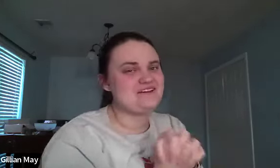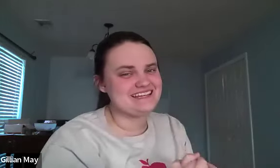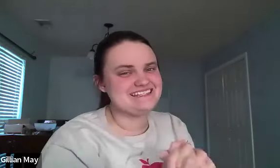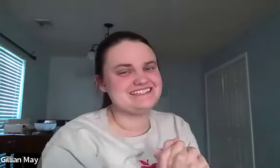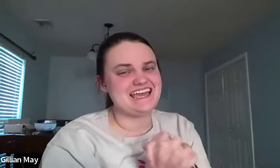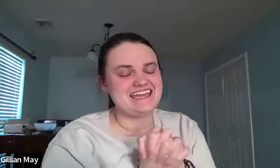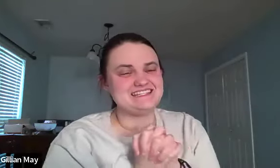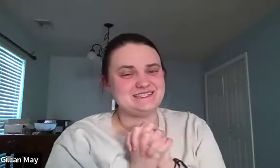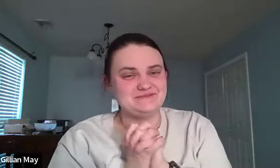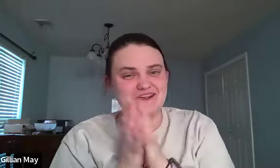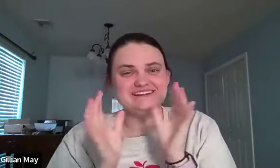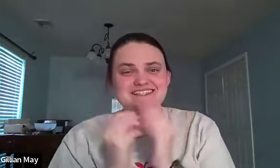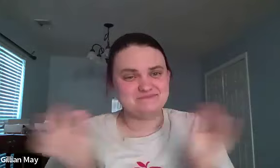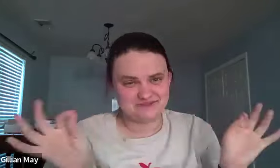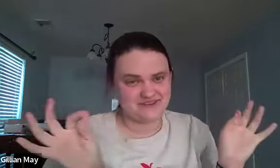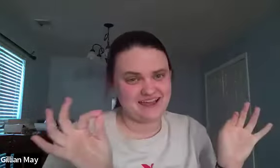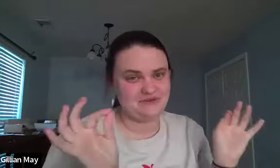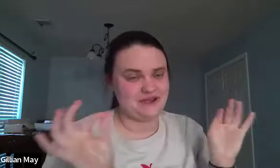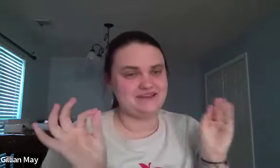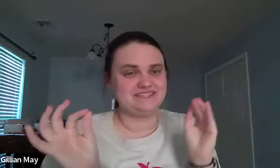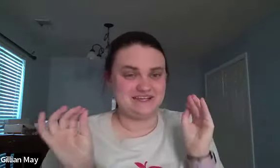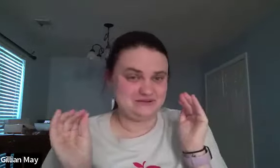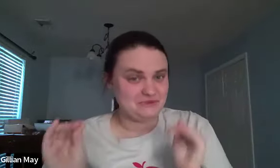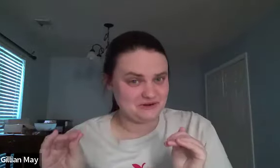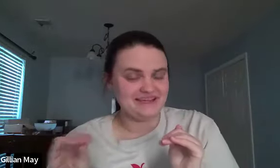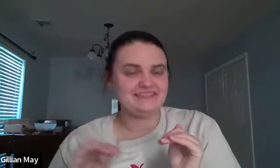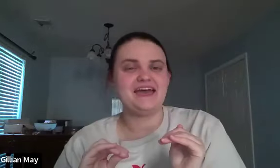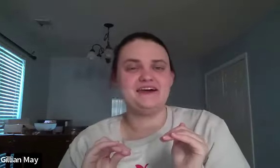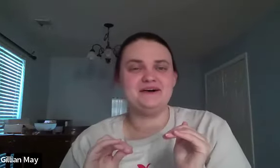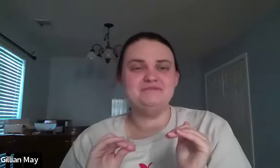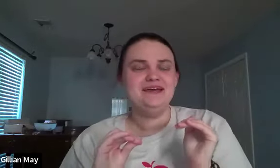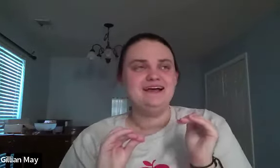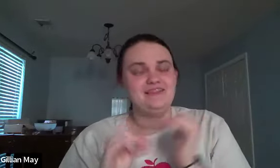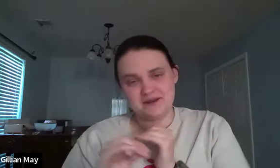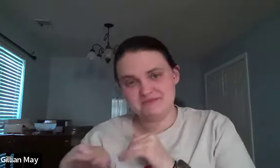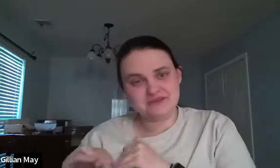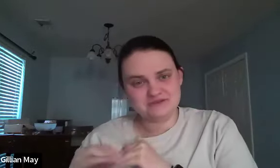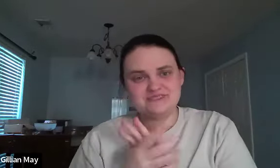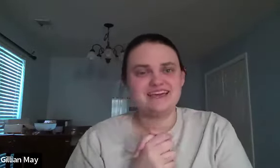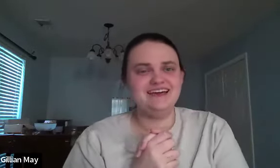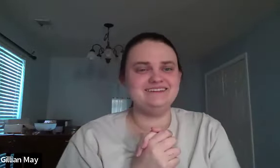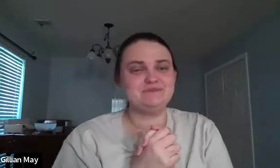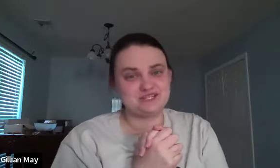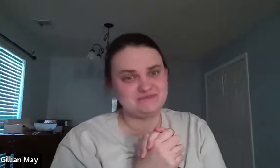is a very simplified way of saying good morning that a lot of people use, especially at my